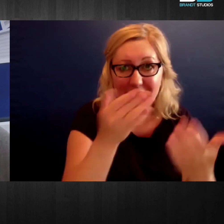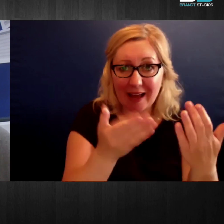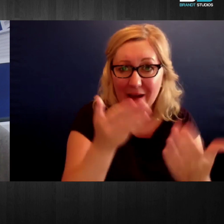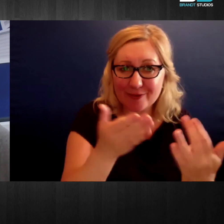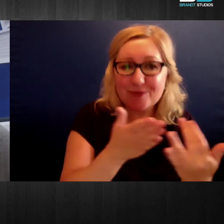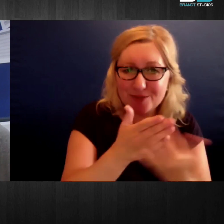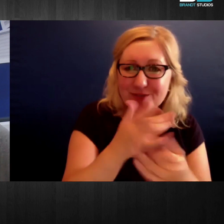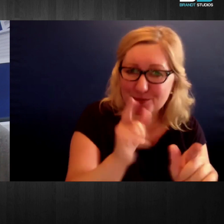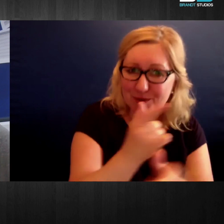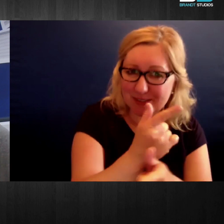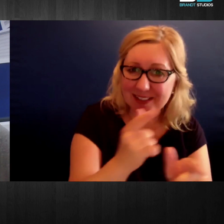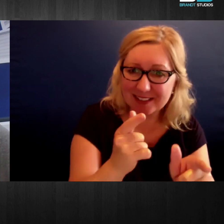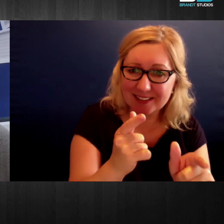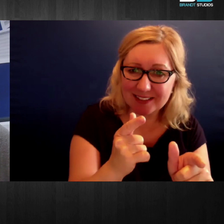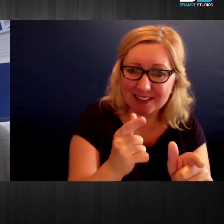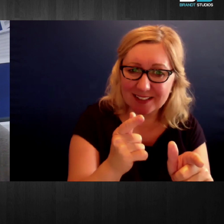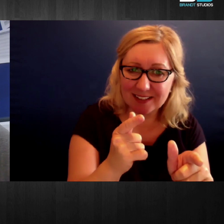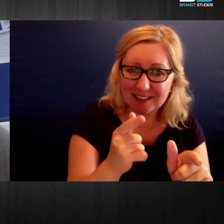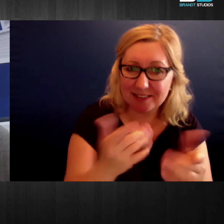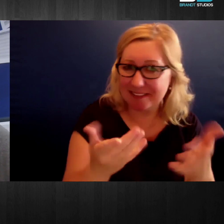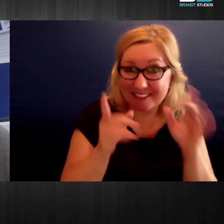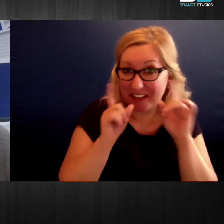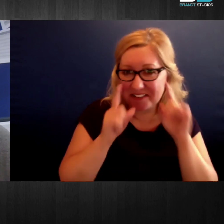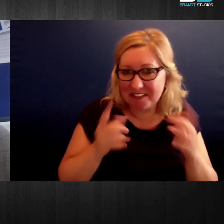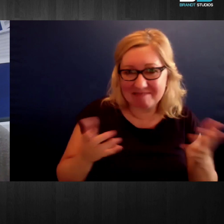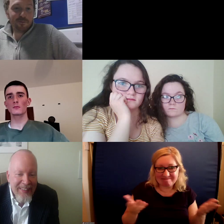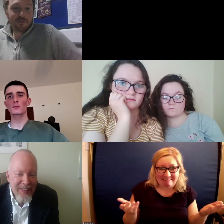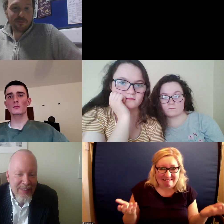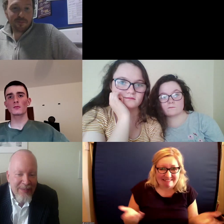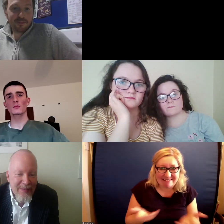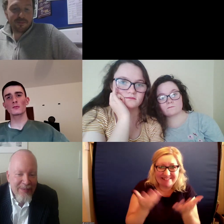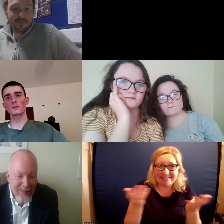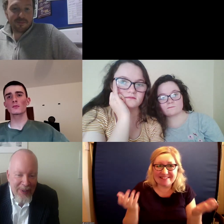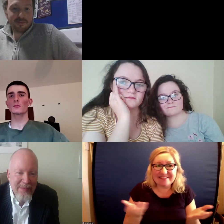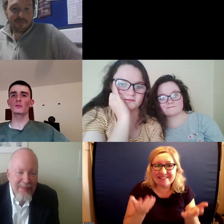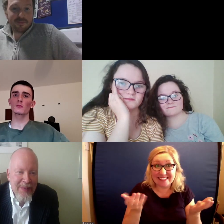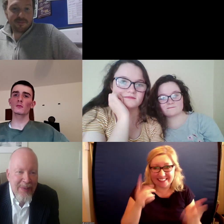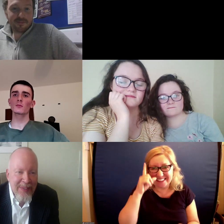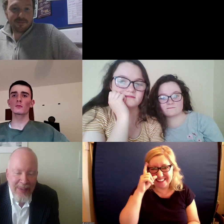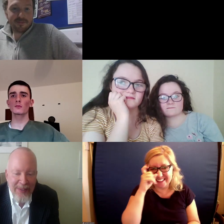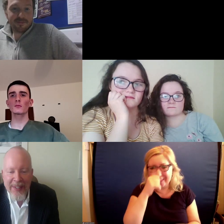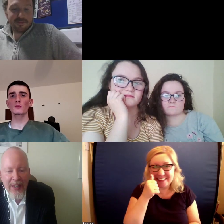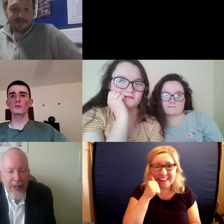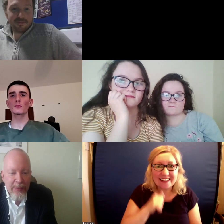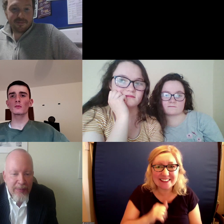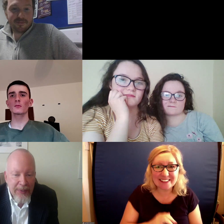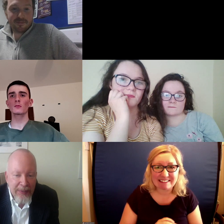Yeah, it's it's a difficult one to answer. Okay, no, it's very